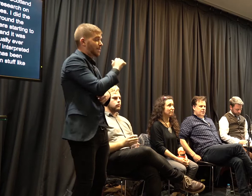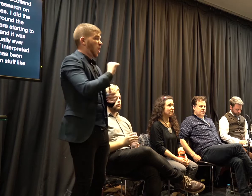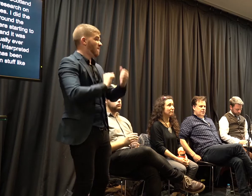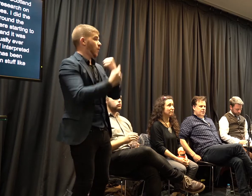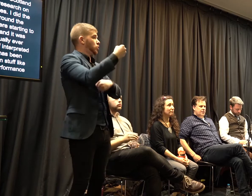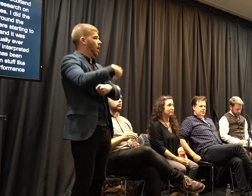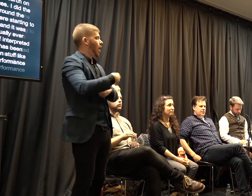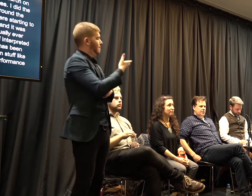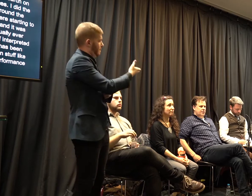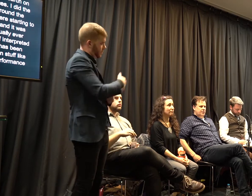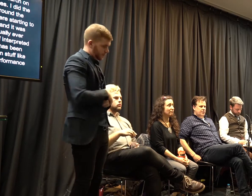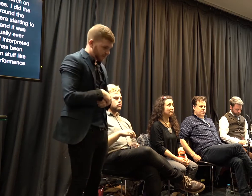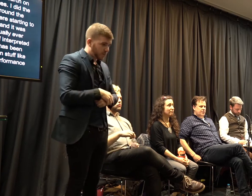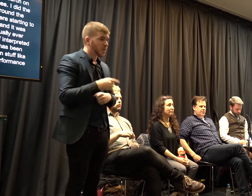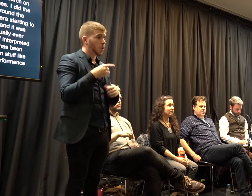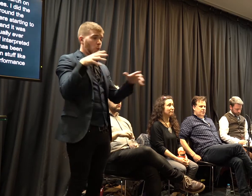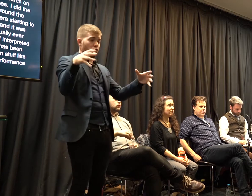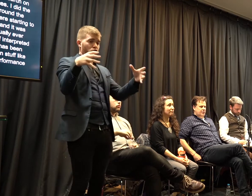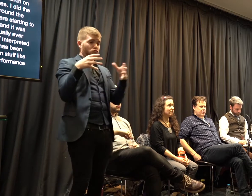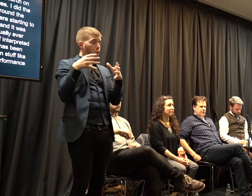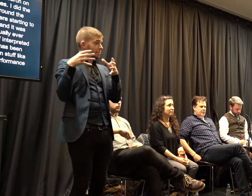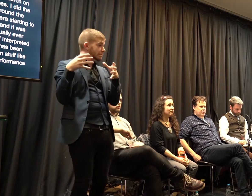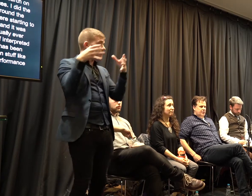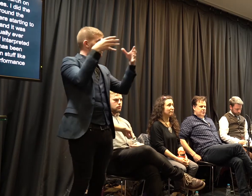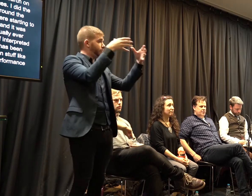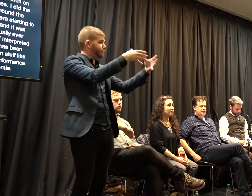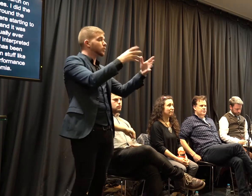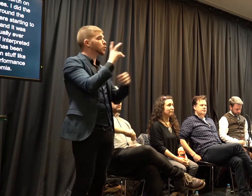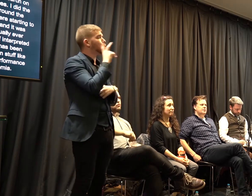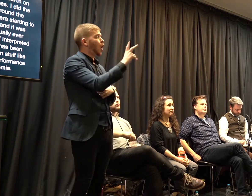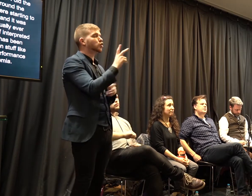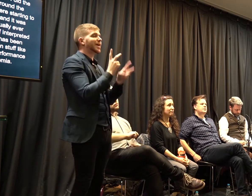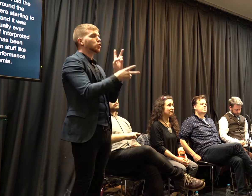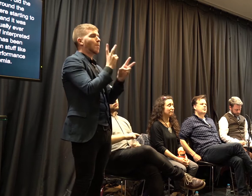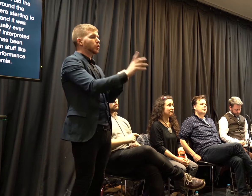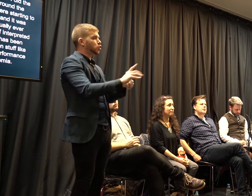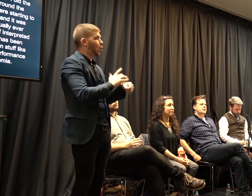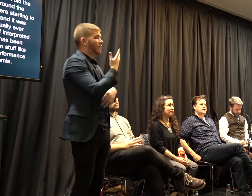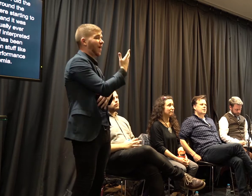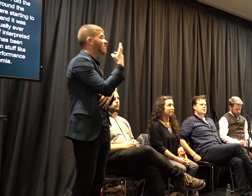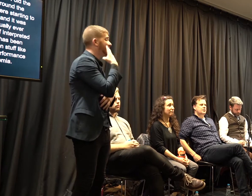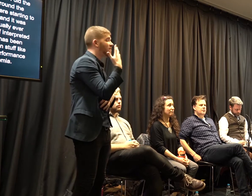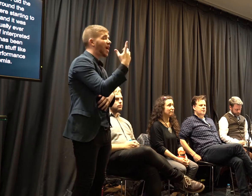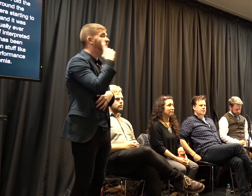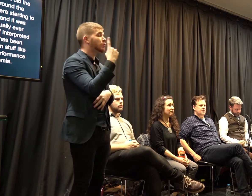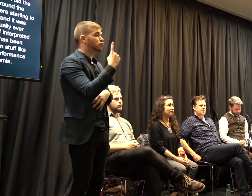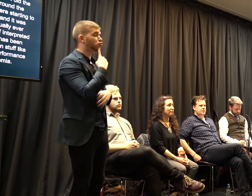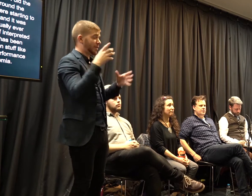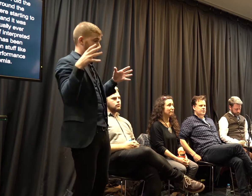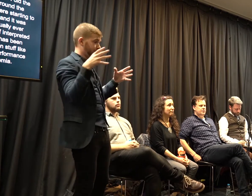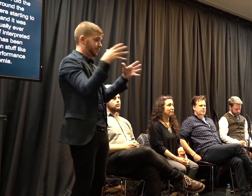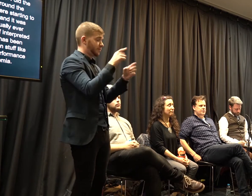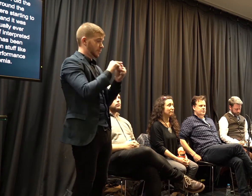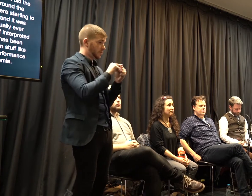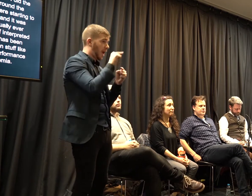new. So I took a group of people to see a show that was interpreted. I took 5 deaf people and 5 hearing people, and after the